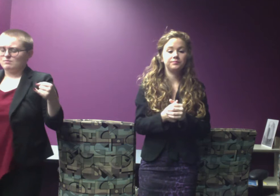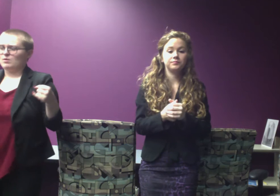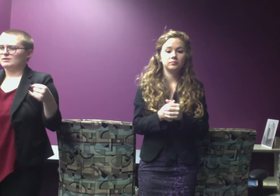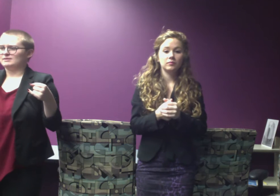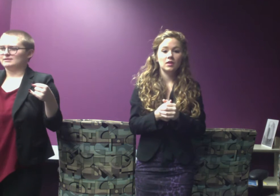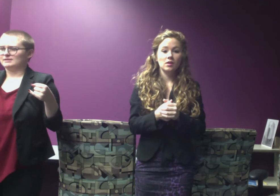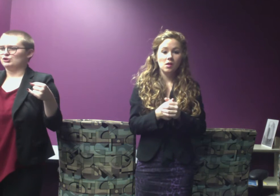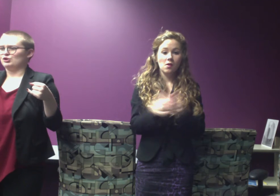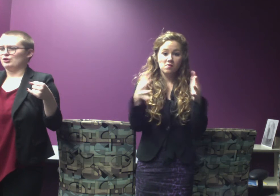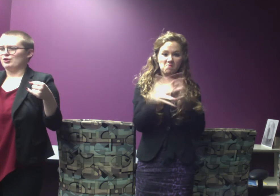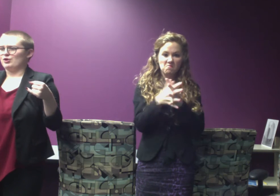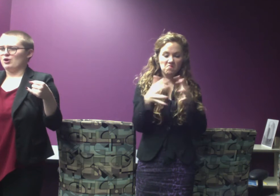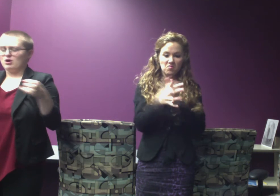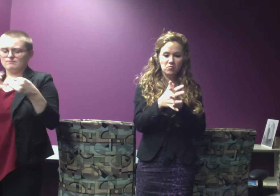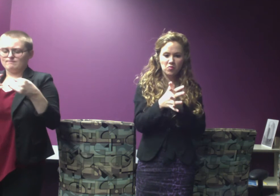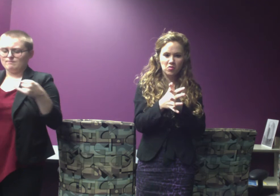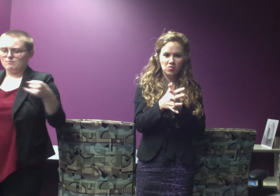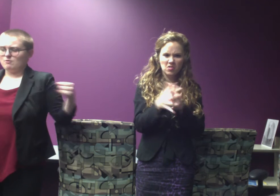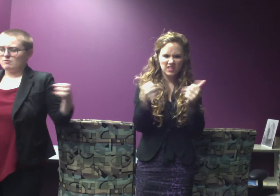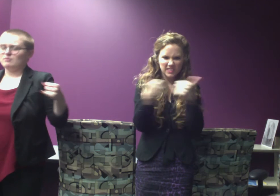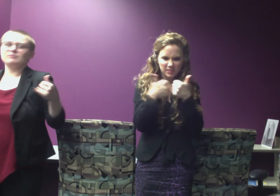thing mathematically?